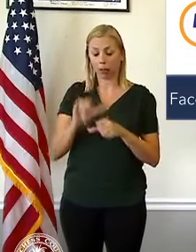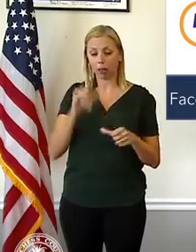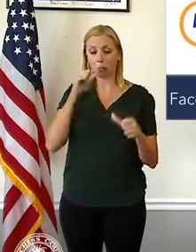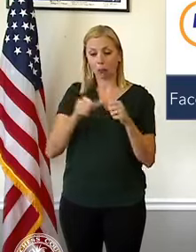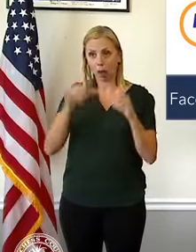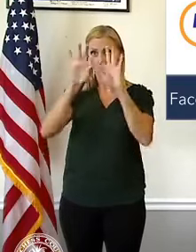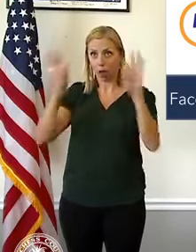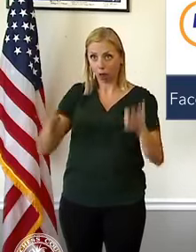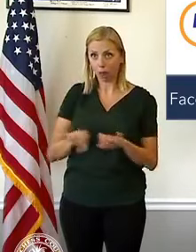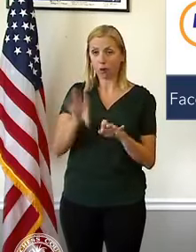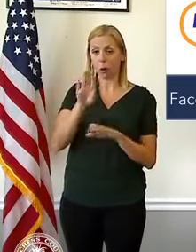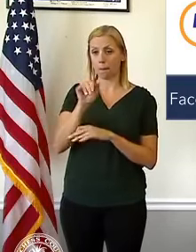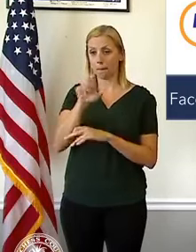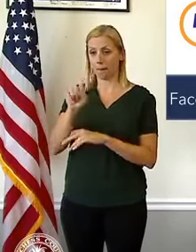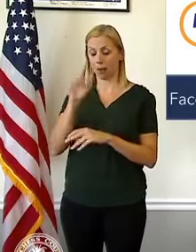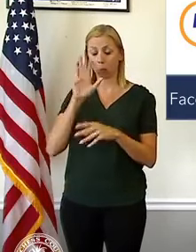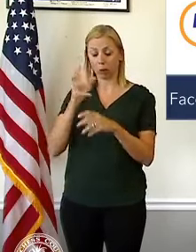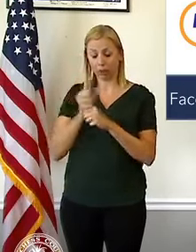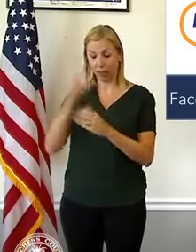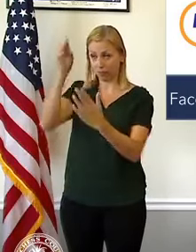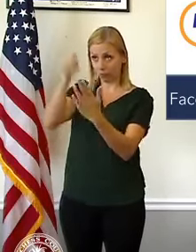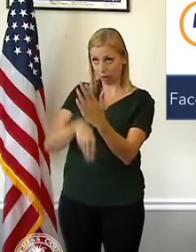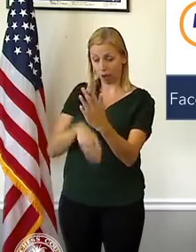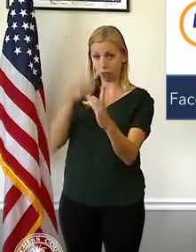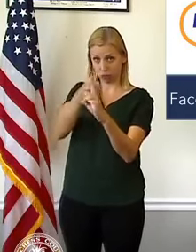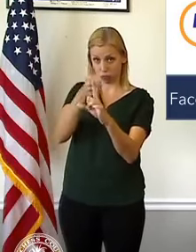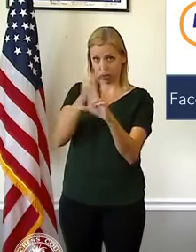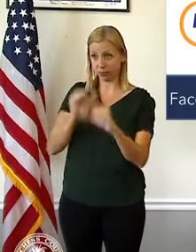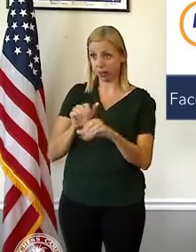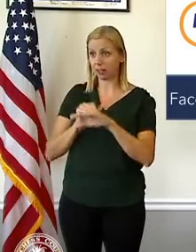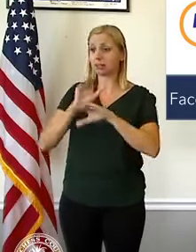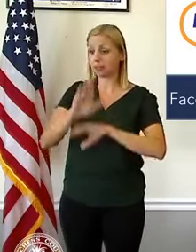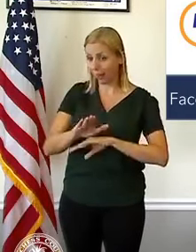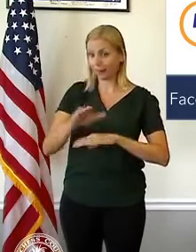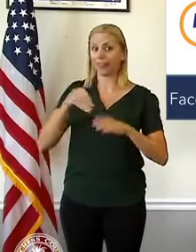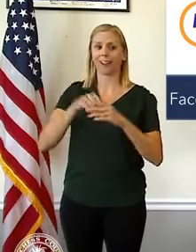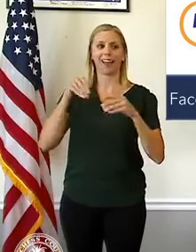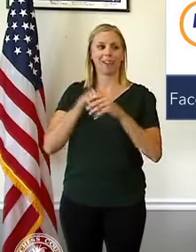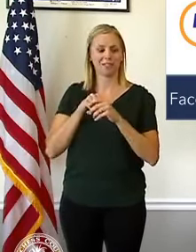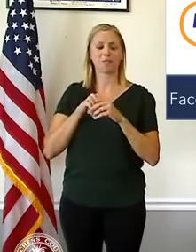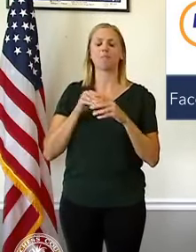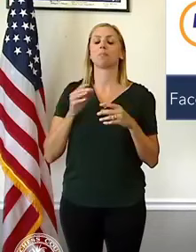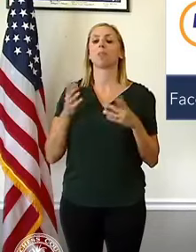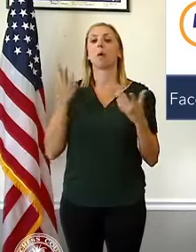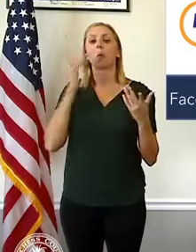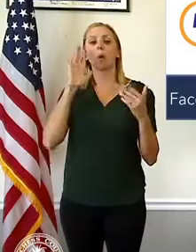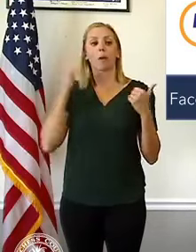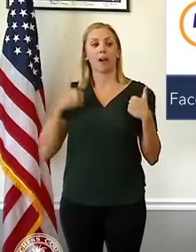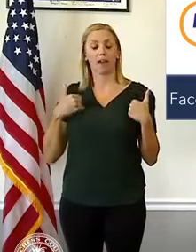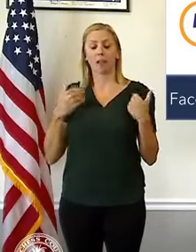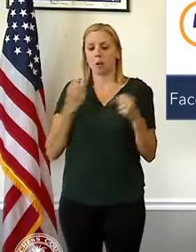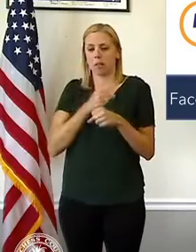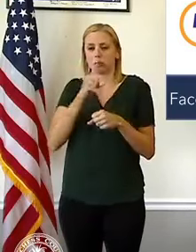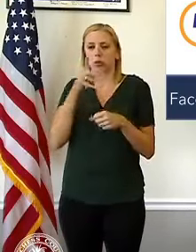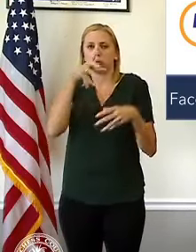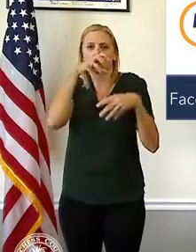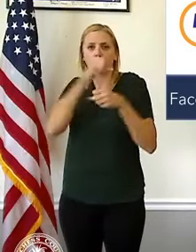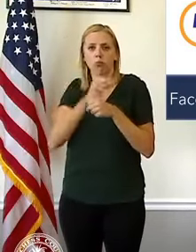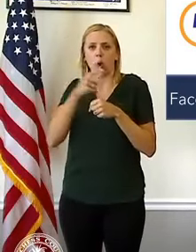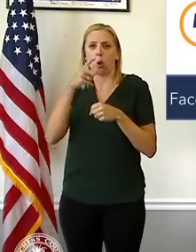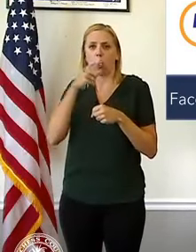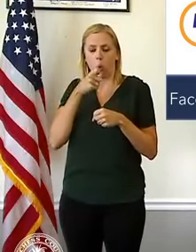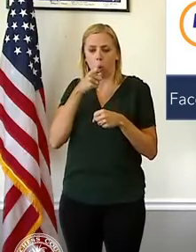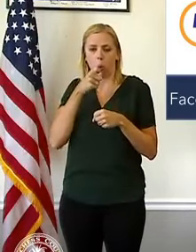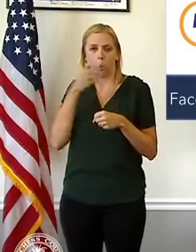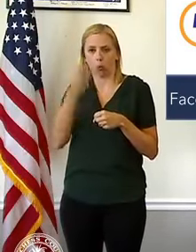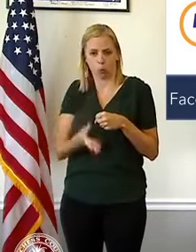get that ballot, you'll fill out that ballot. It comes with a few envelopes, and the reason that happens is to make sure that there's your anonymity is protected when they ultimately open